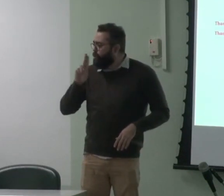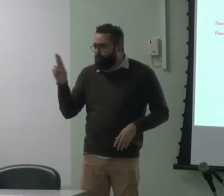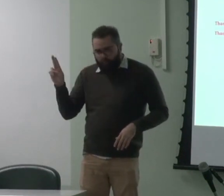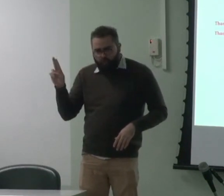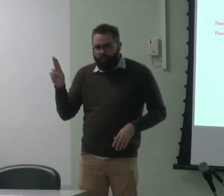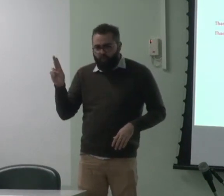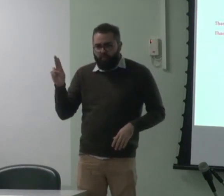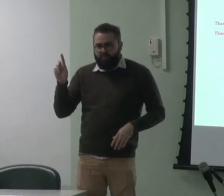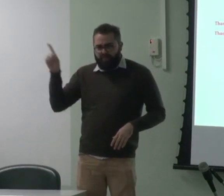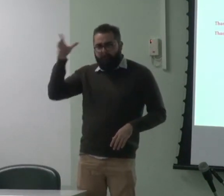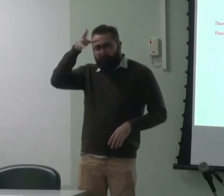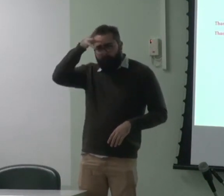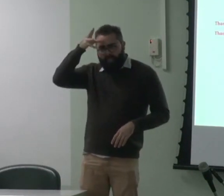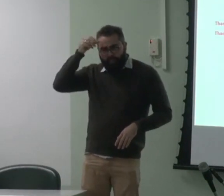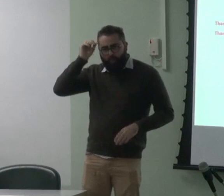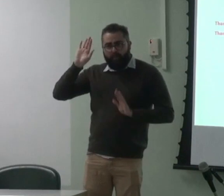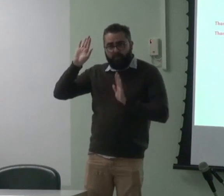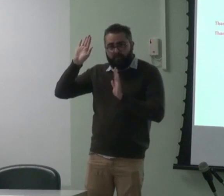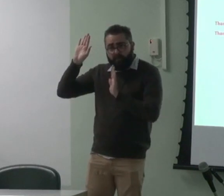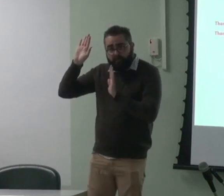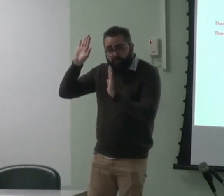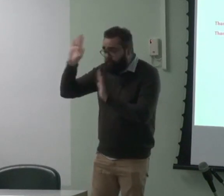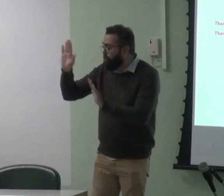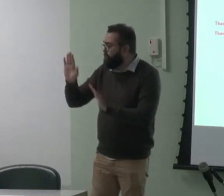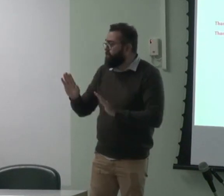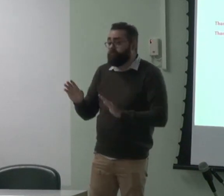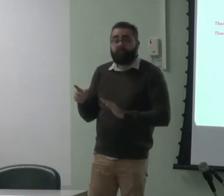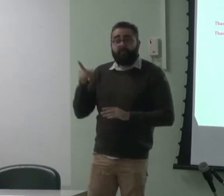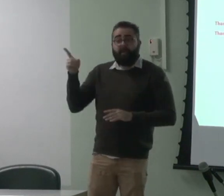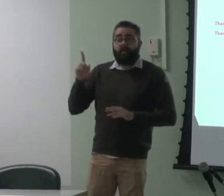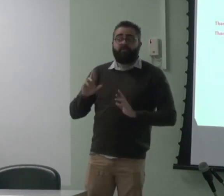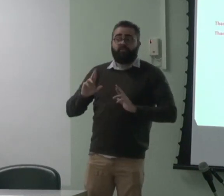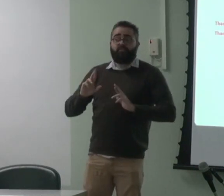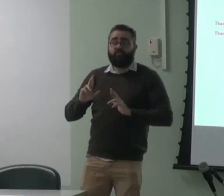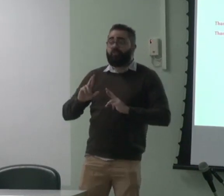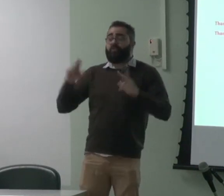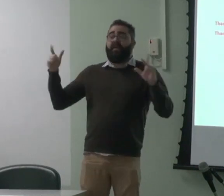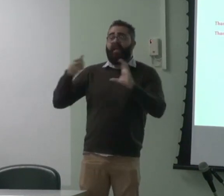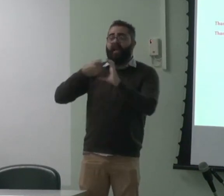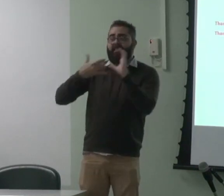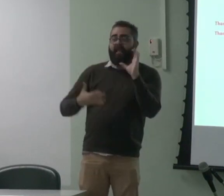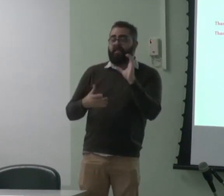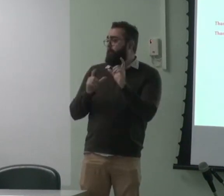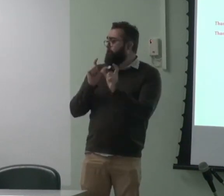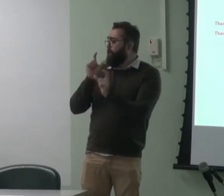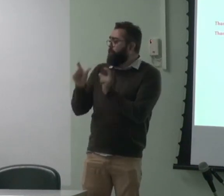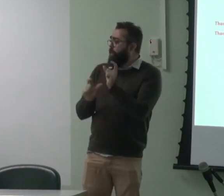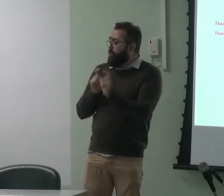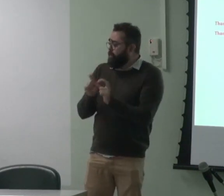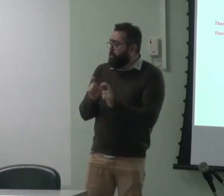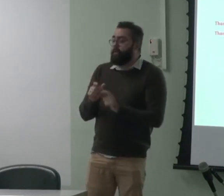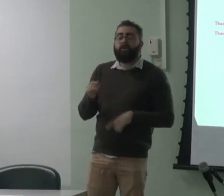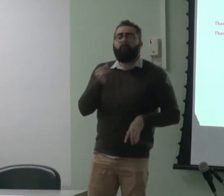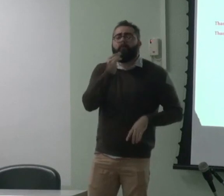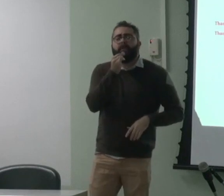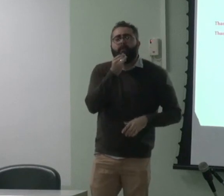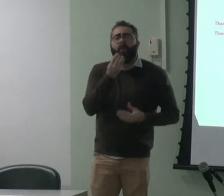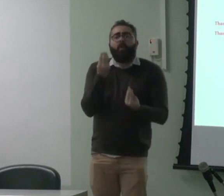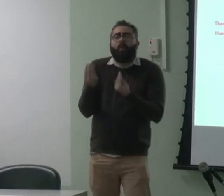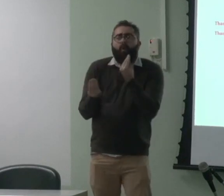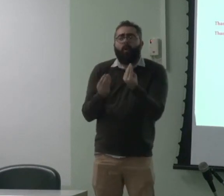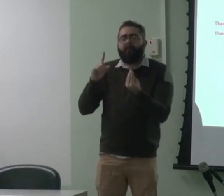tools were very helpful, because there is a validator